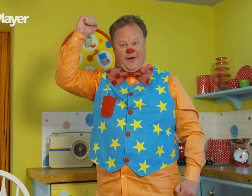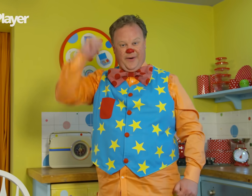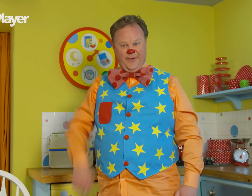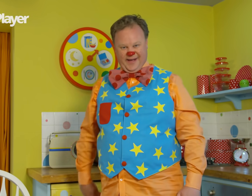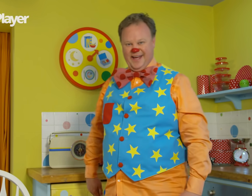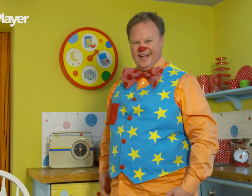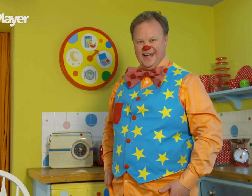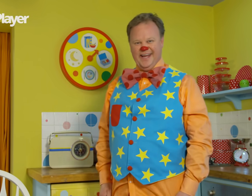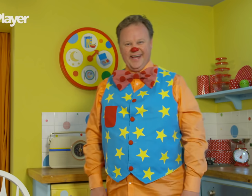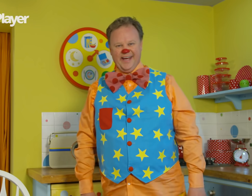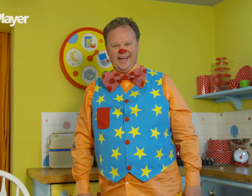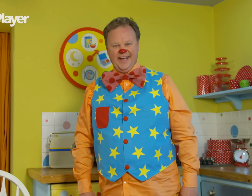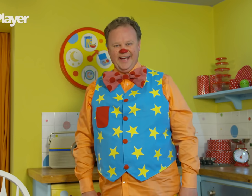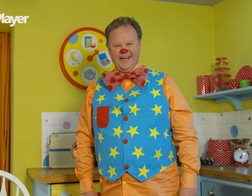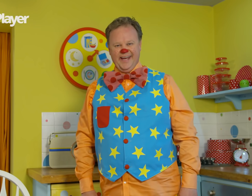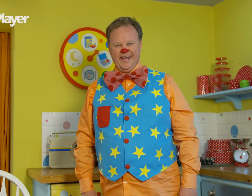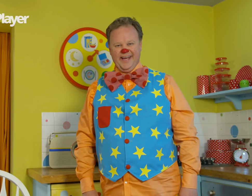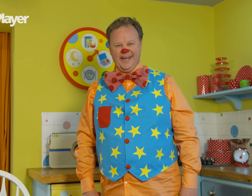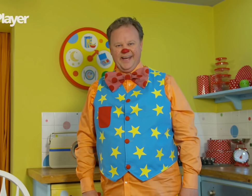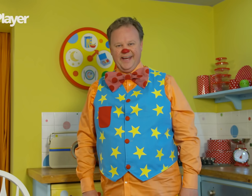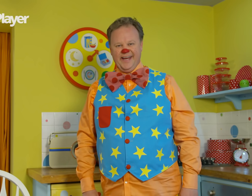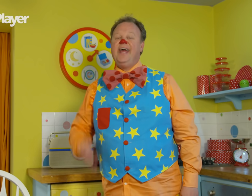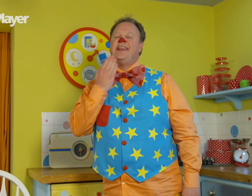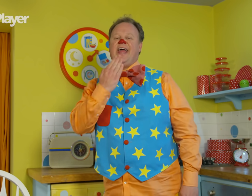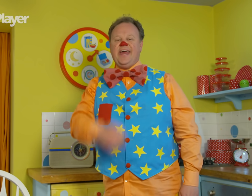Woohoo! That's a good idea, Mr. Tumble. Thank you.